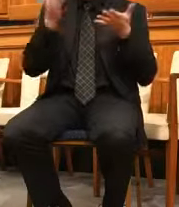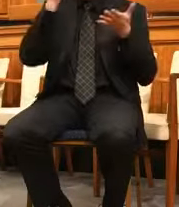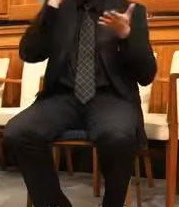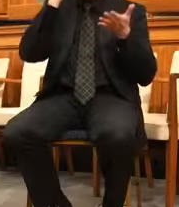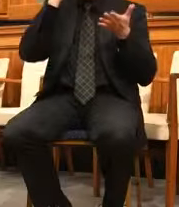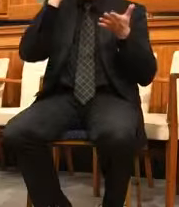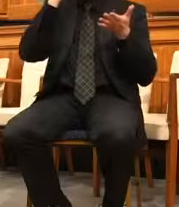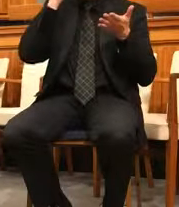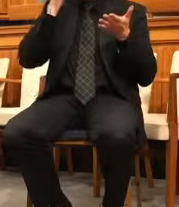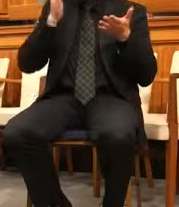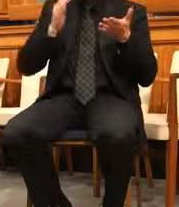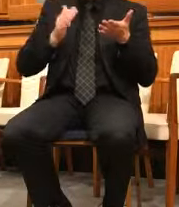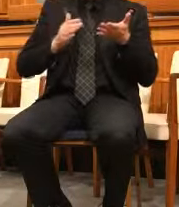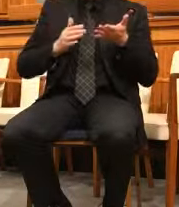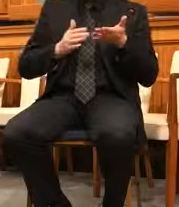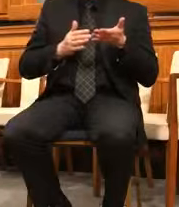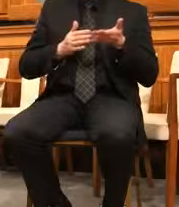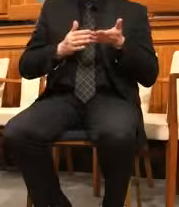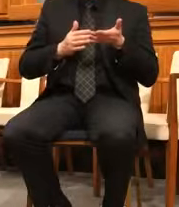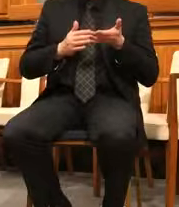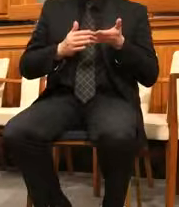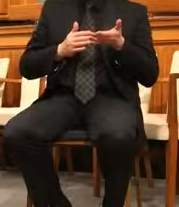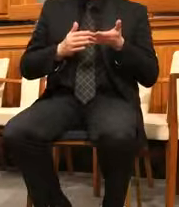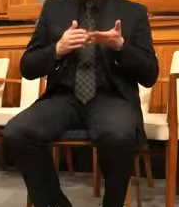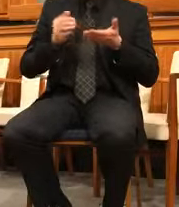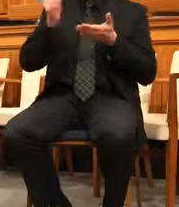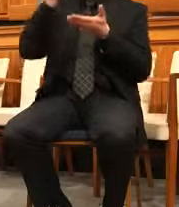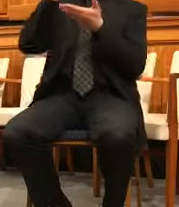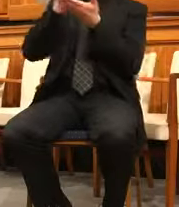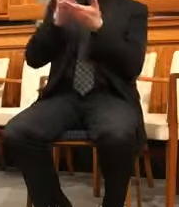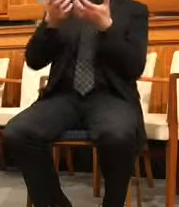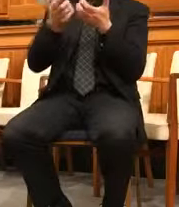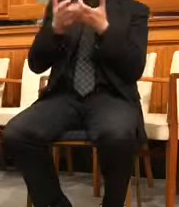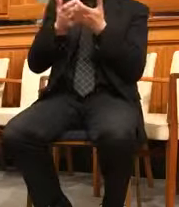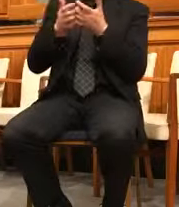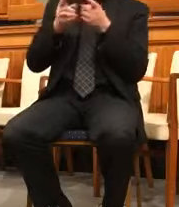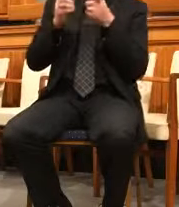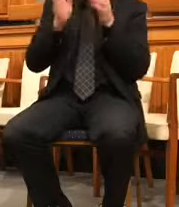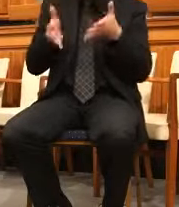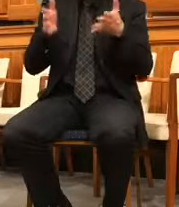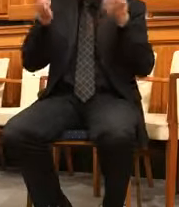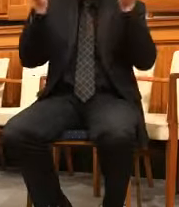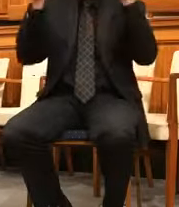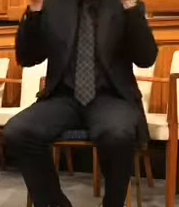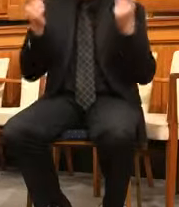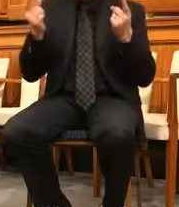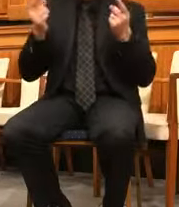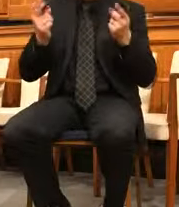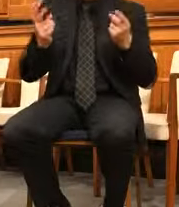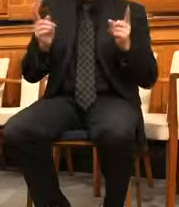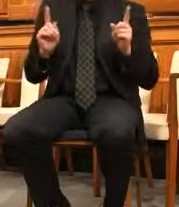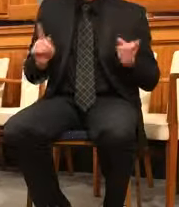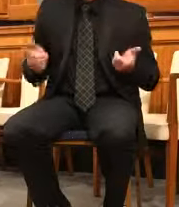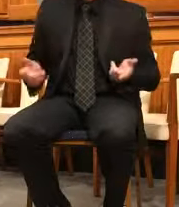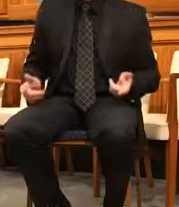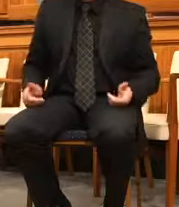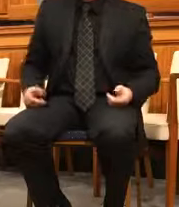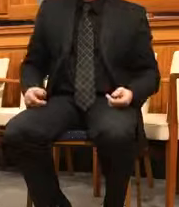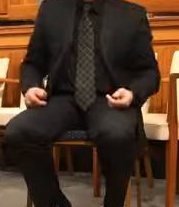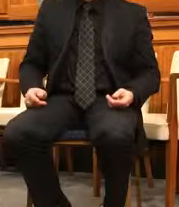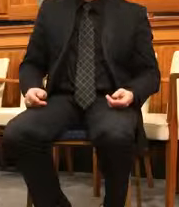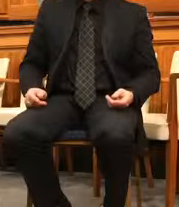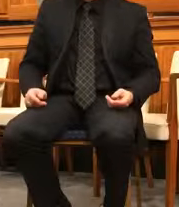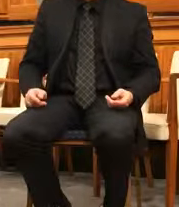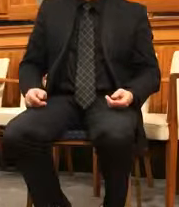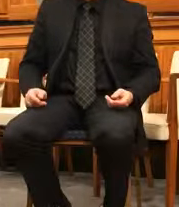believe, you must understand what you're believing in. You must know something about it. So the